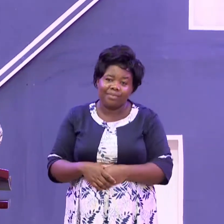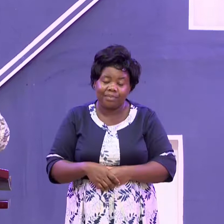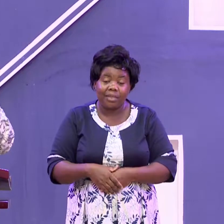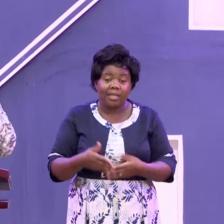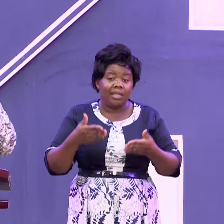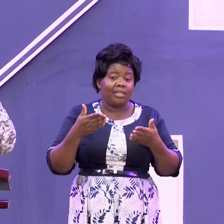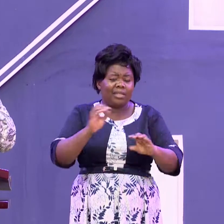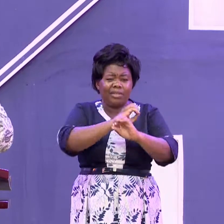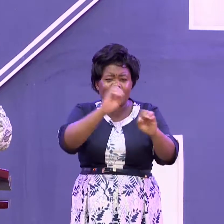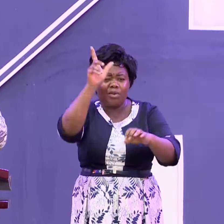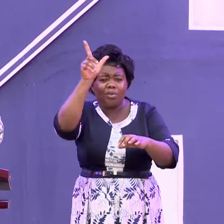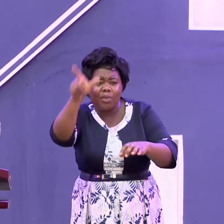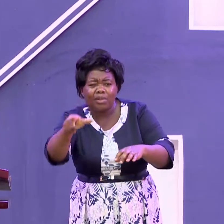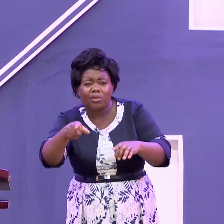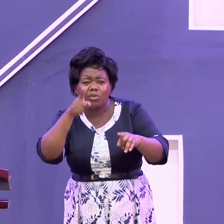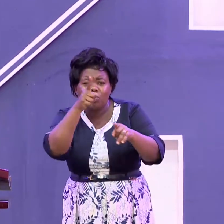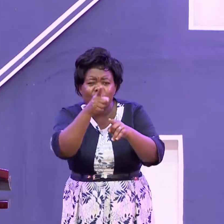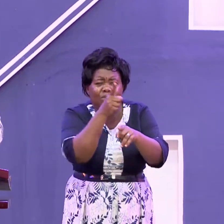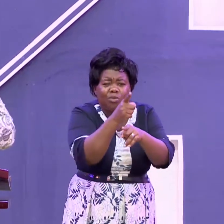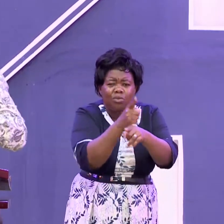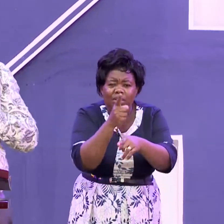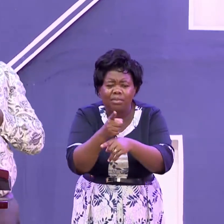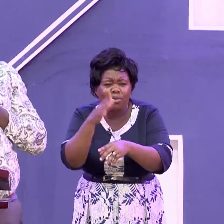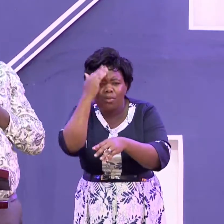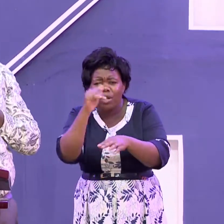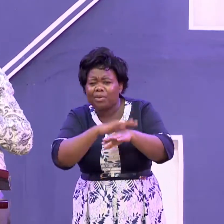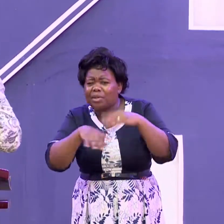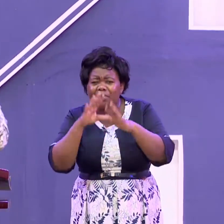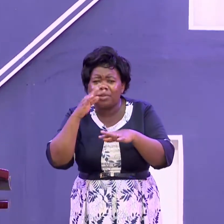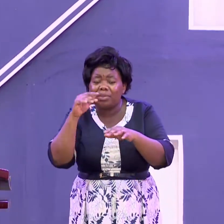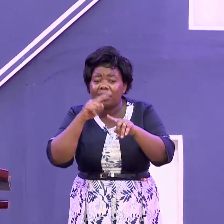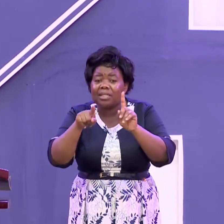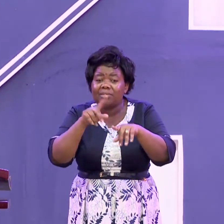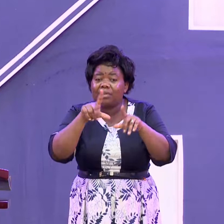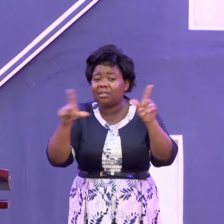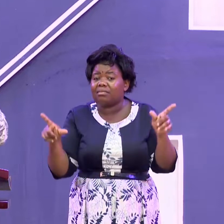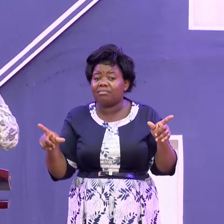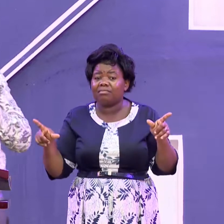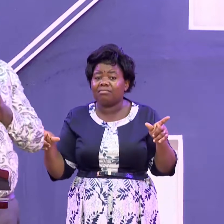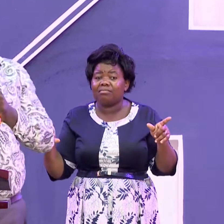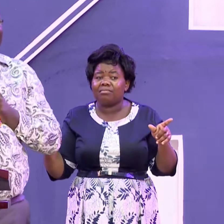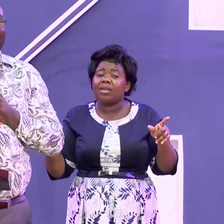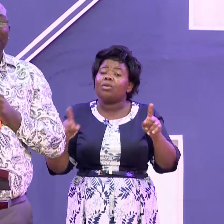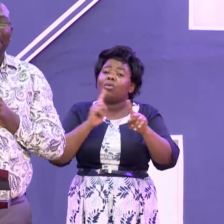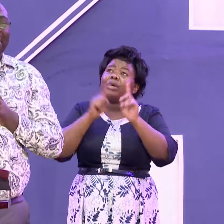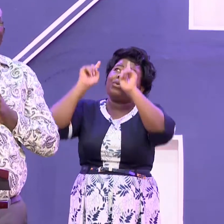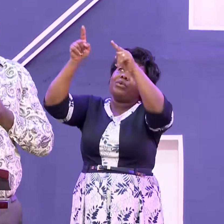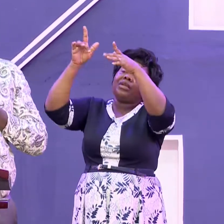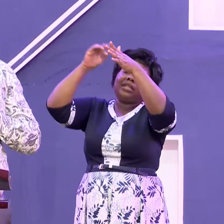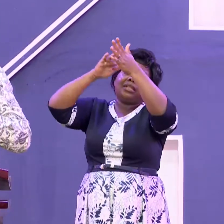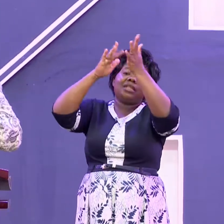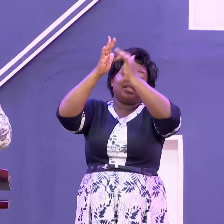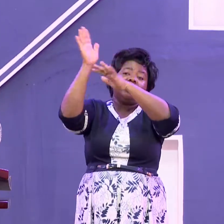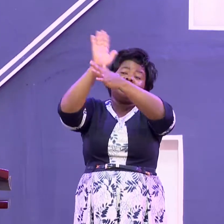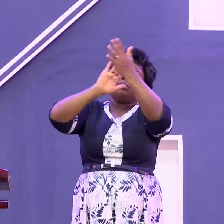agenda kuvunaana nti lwaki tewayogera mu nnimi. No one is going to judge you why you didn't speak in tongues. Nga tutuuse eri maaso ga Yesu. When we've gone